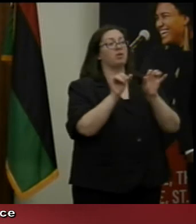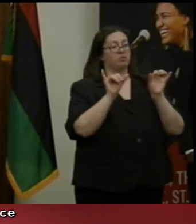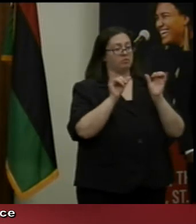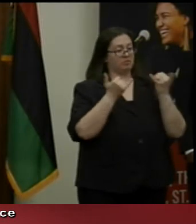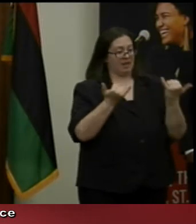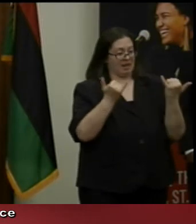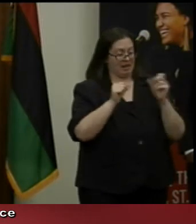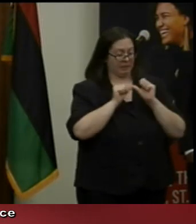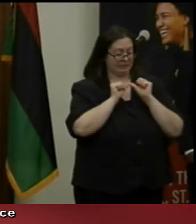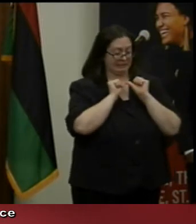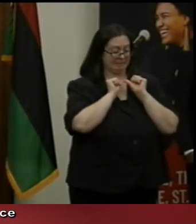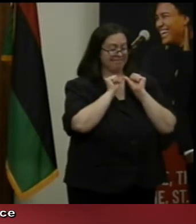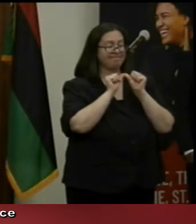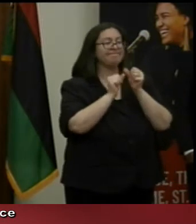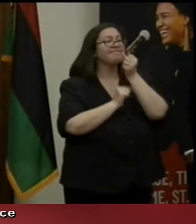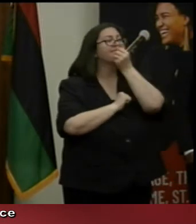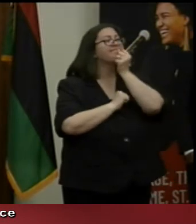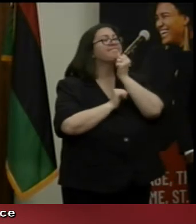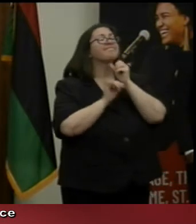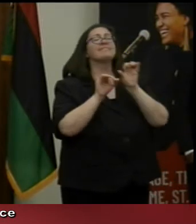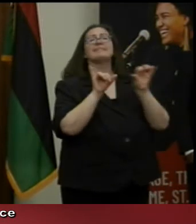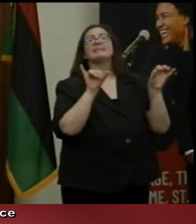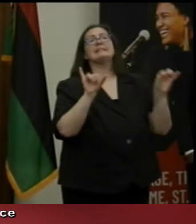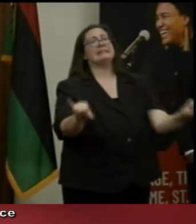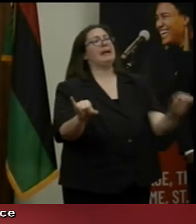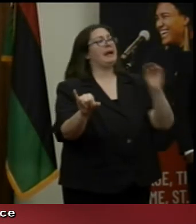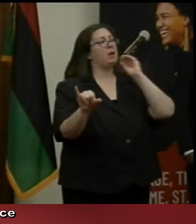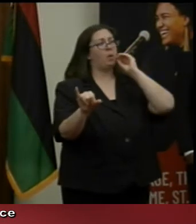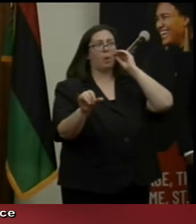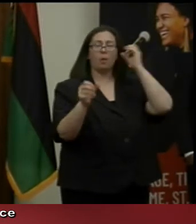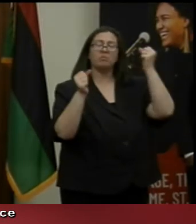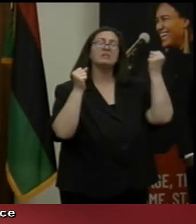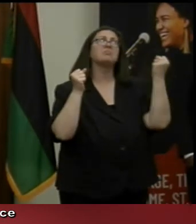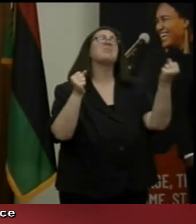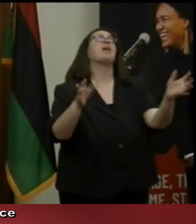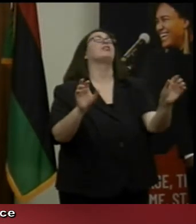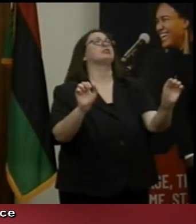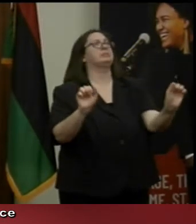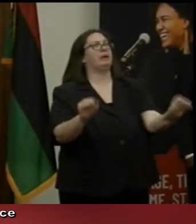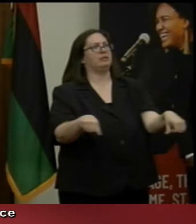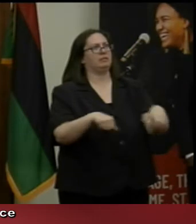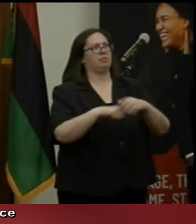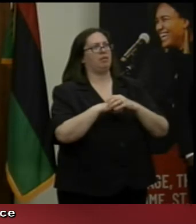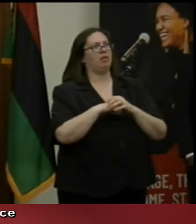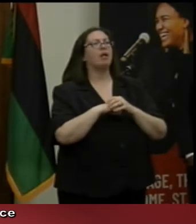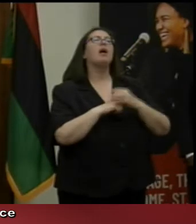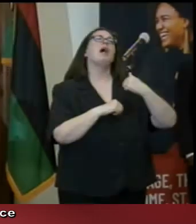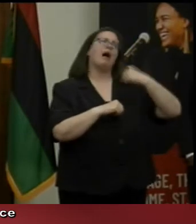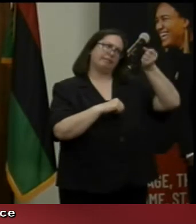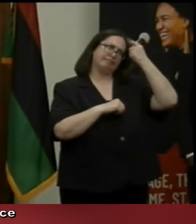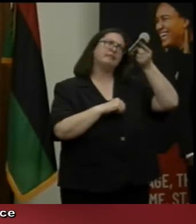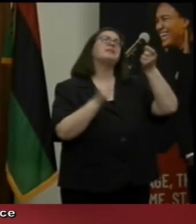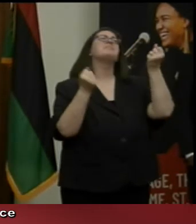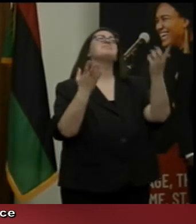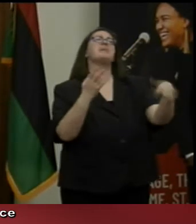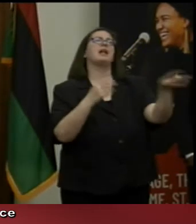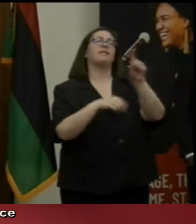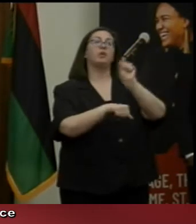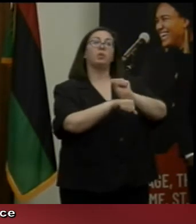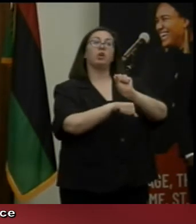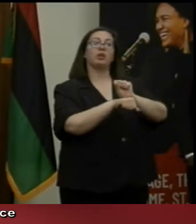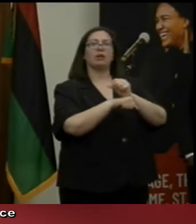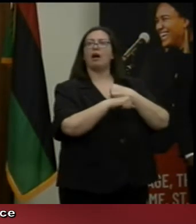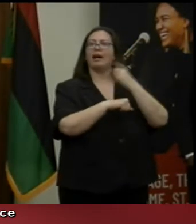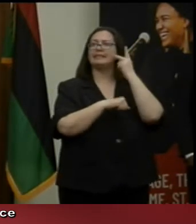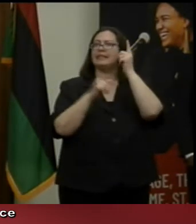to continue to stay at home as much as possible. We know that many of you are working. All of the photographers